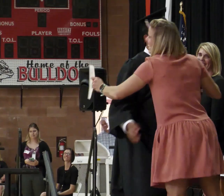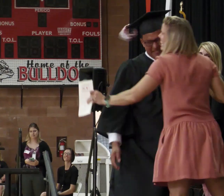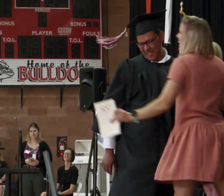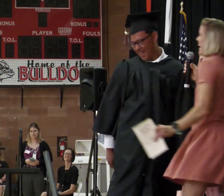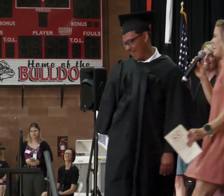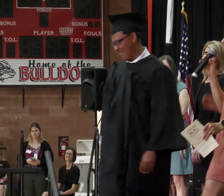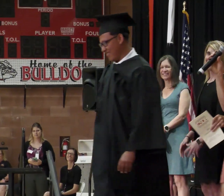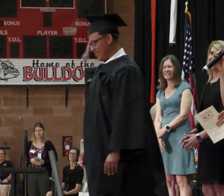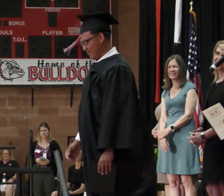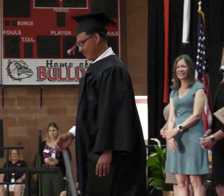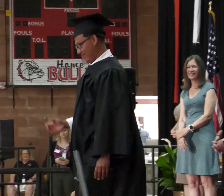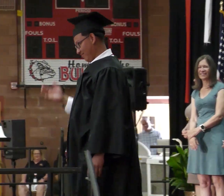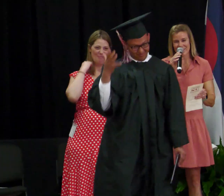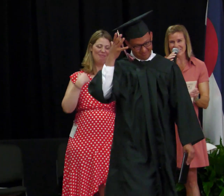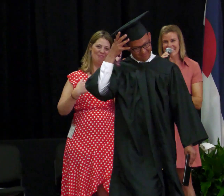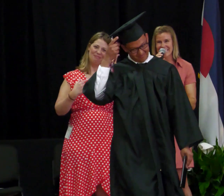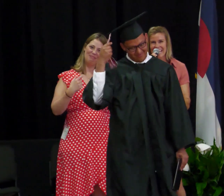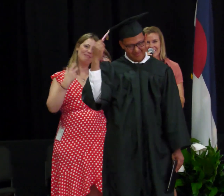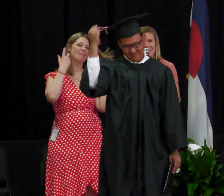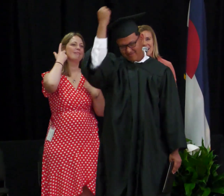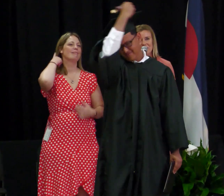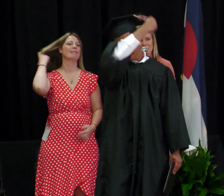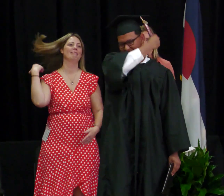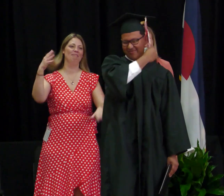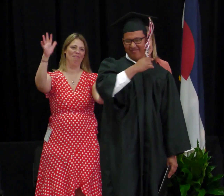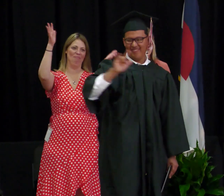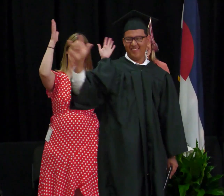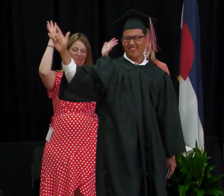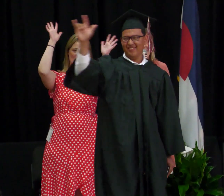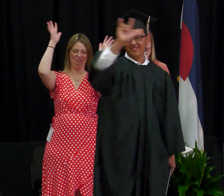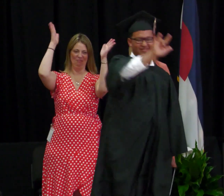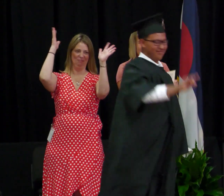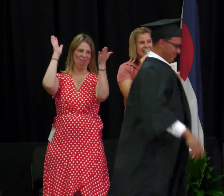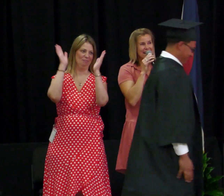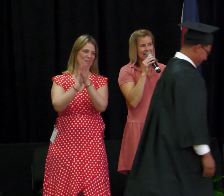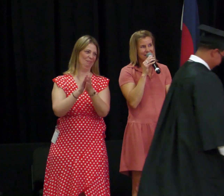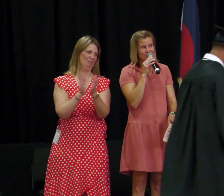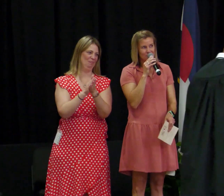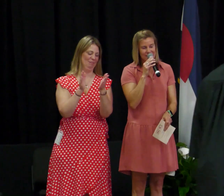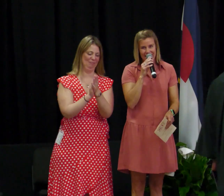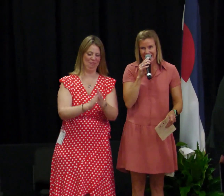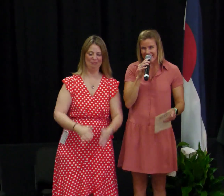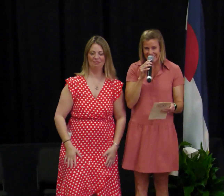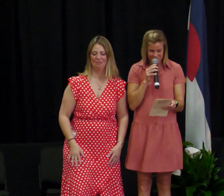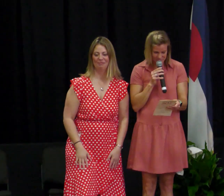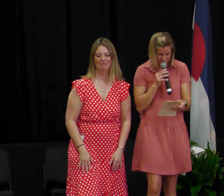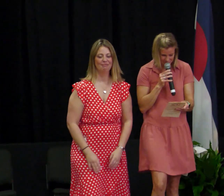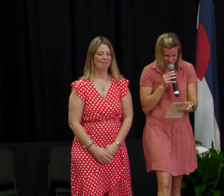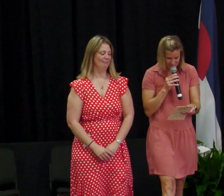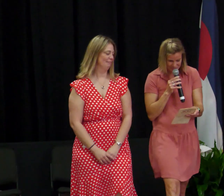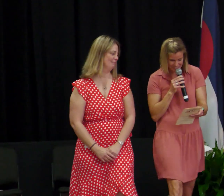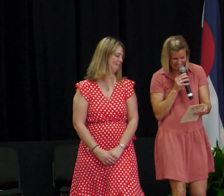And to the corner of the stage Tassel from right to left An I love you sign